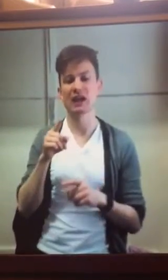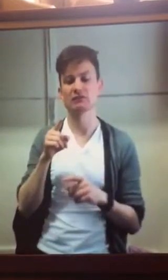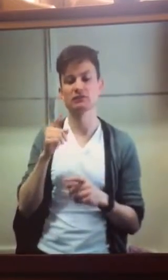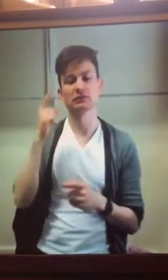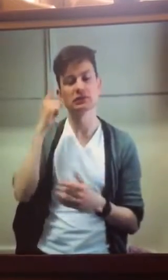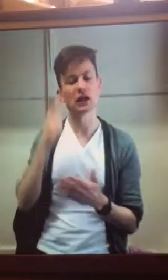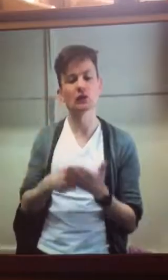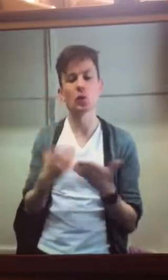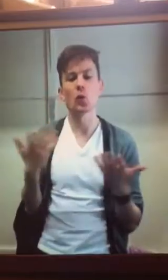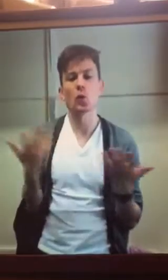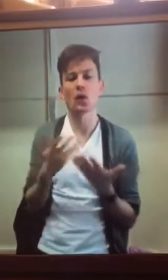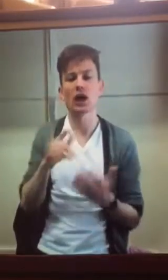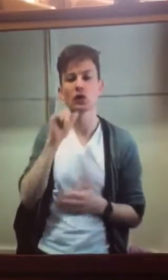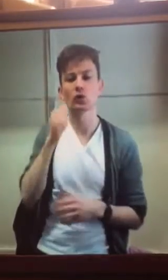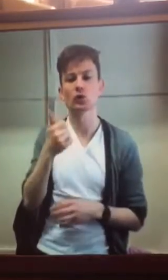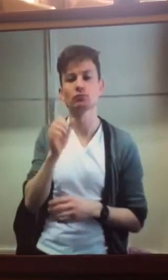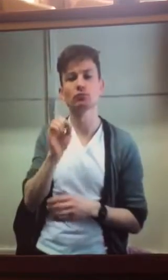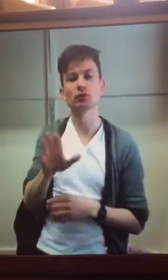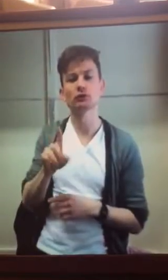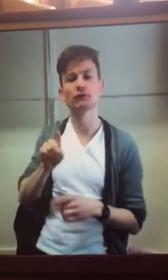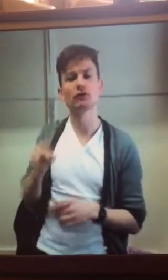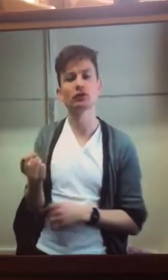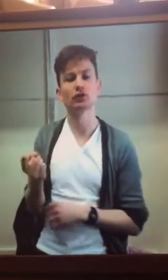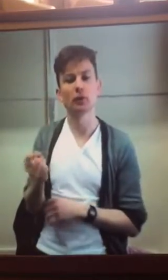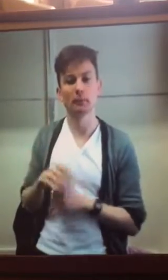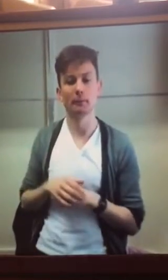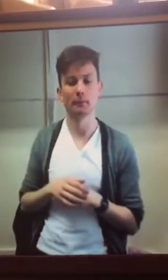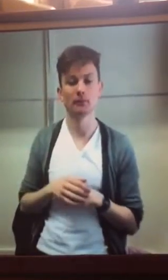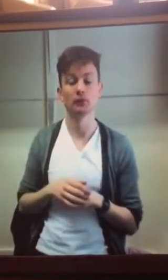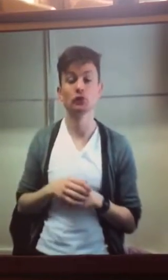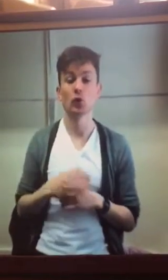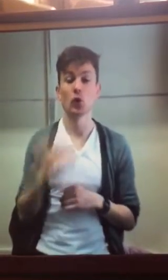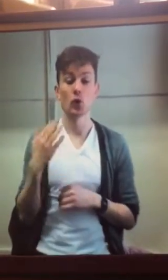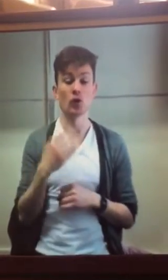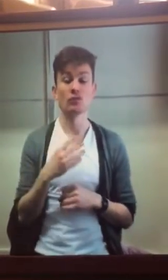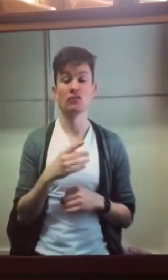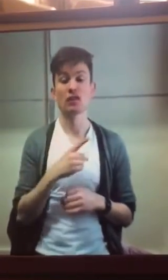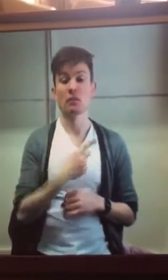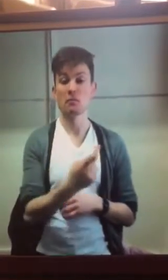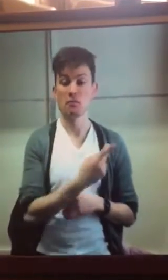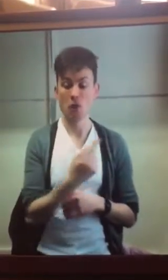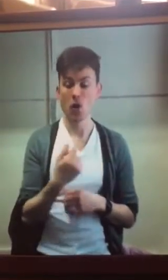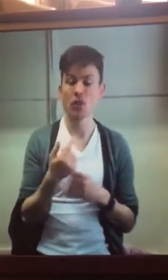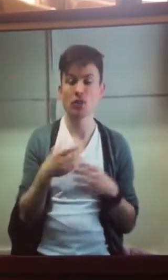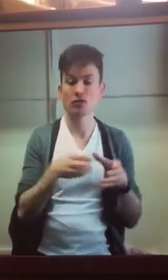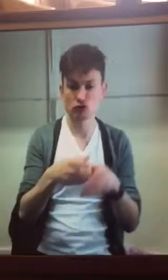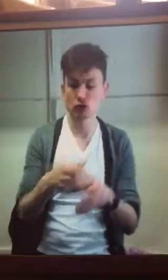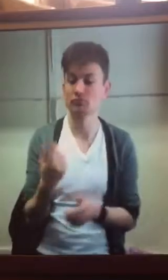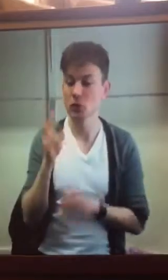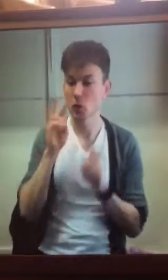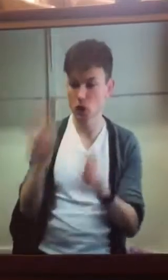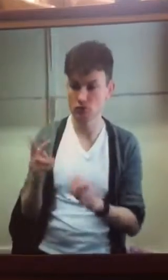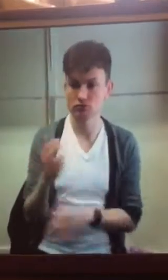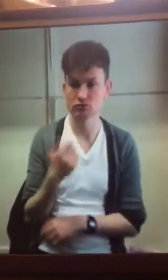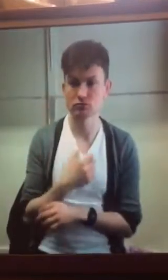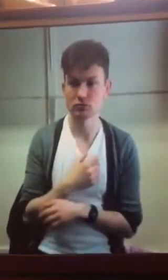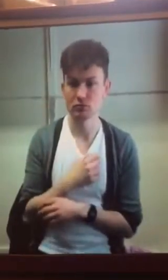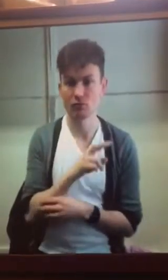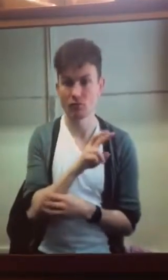And then they've got to decide when is a good time to identify a pause. So both